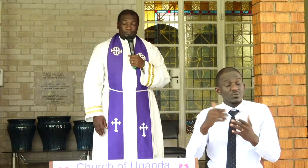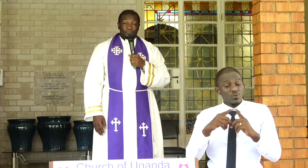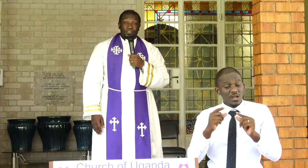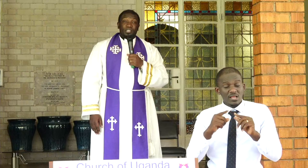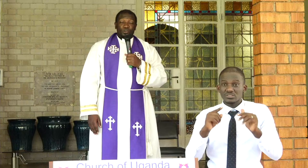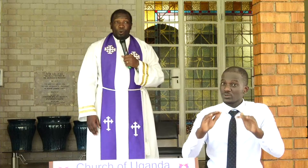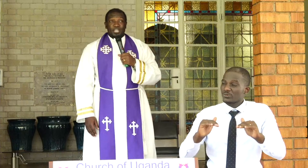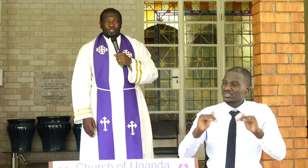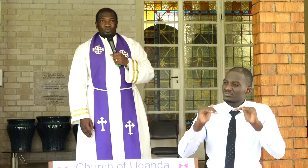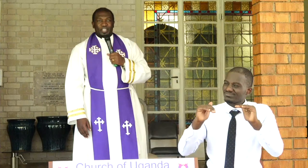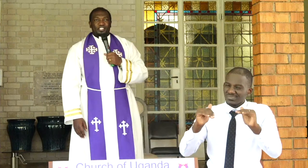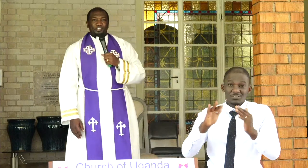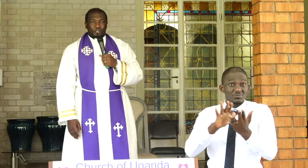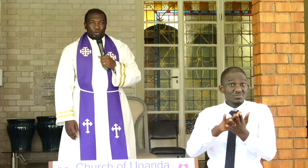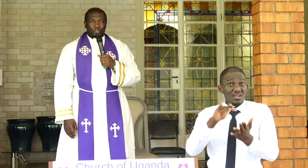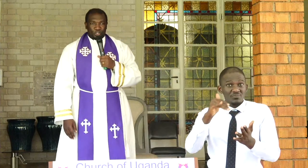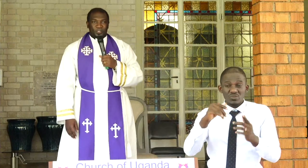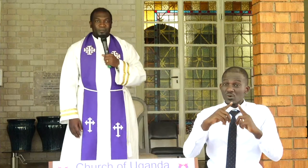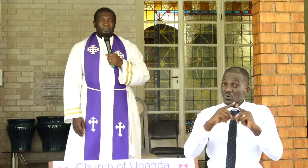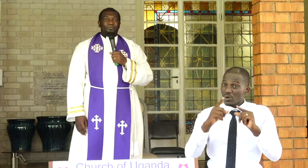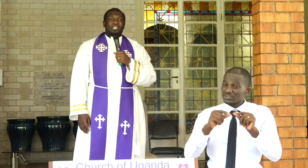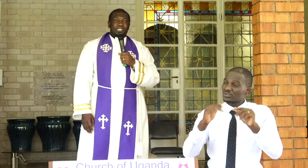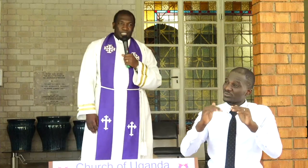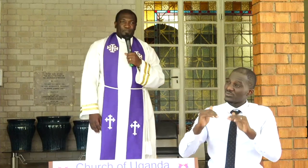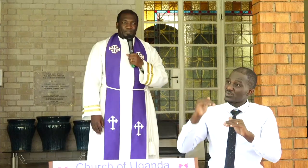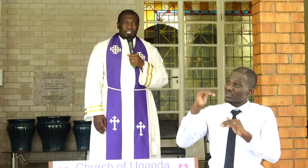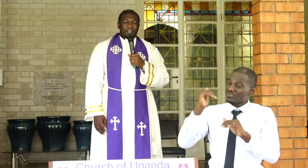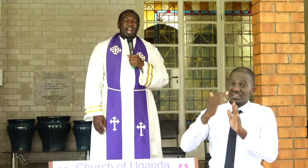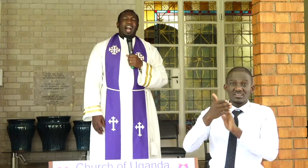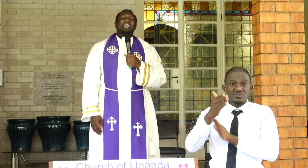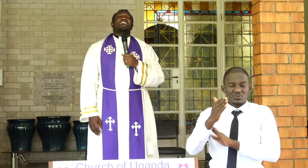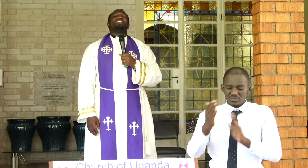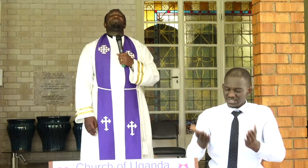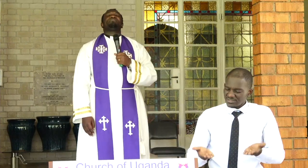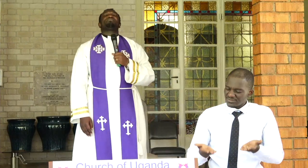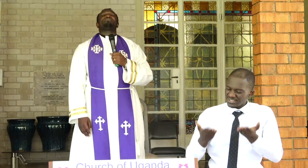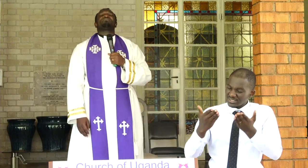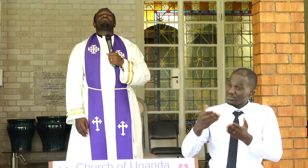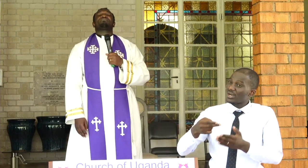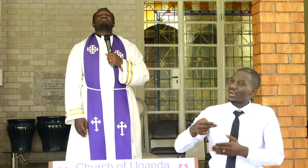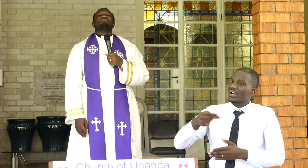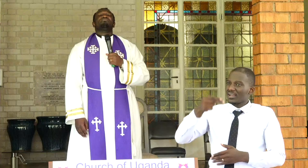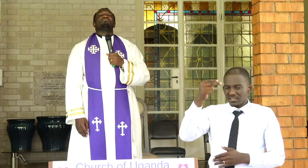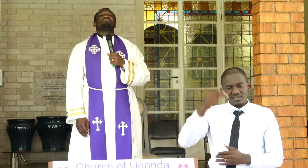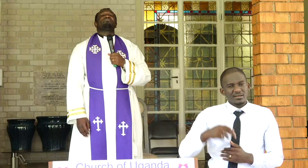exaltation. Words of extortion. Lift him higher.